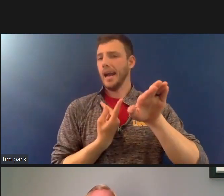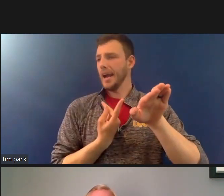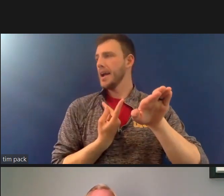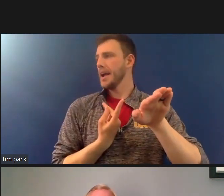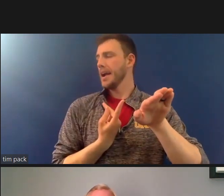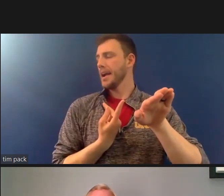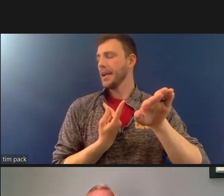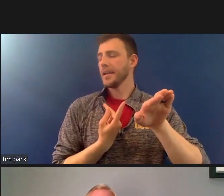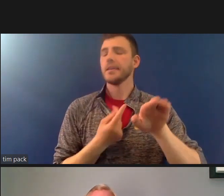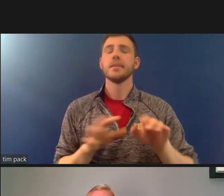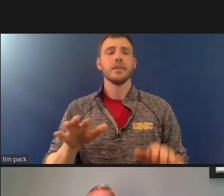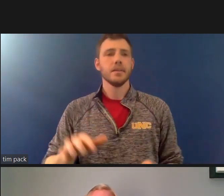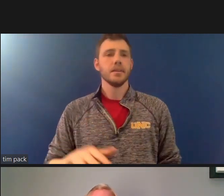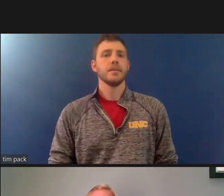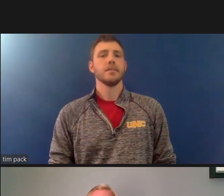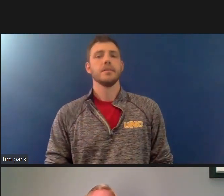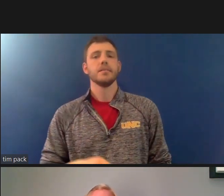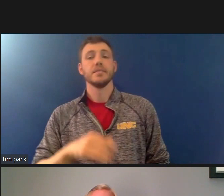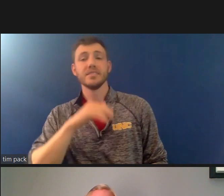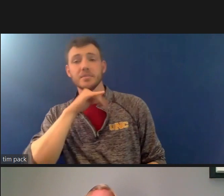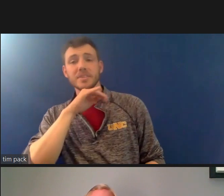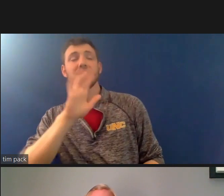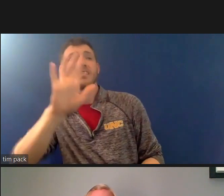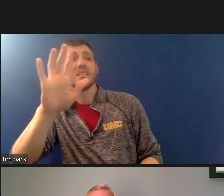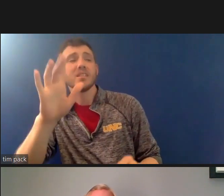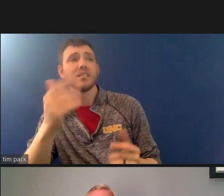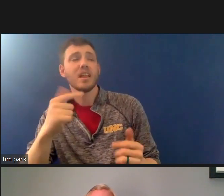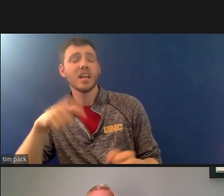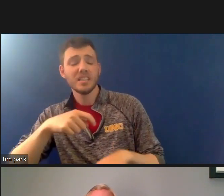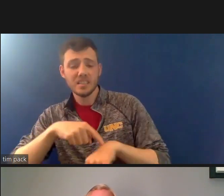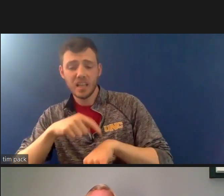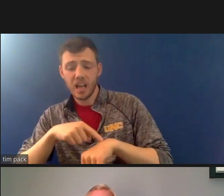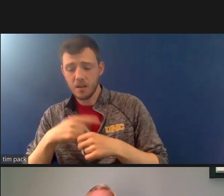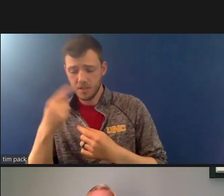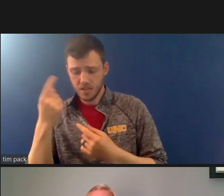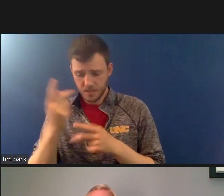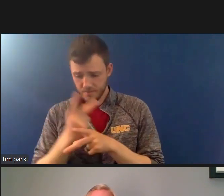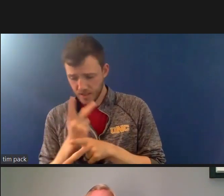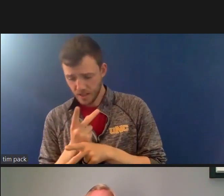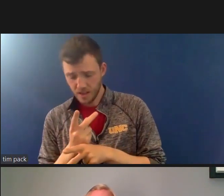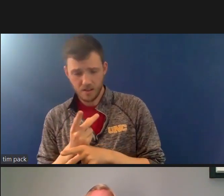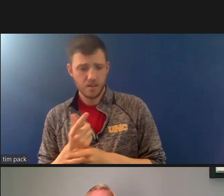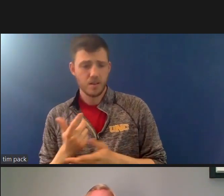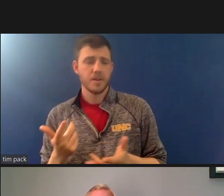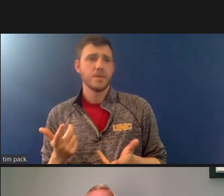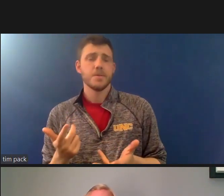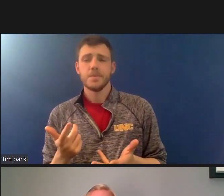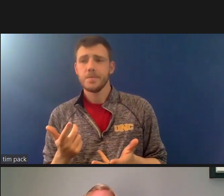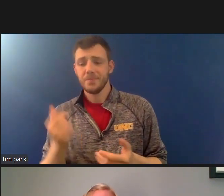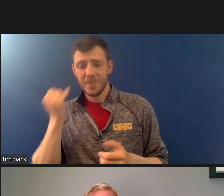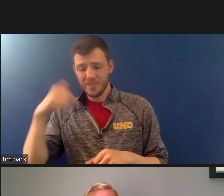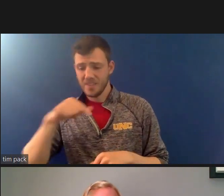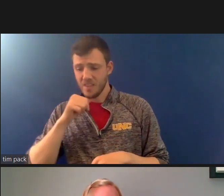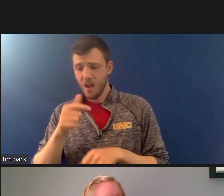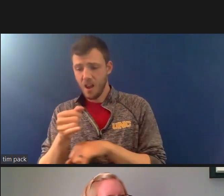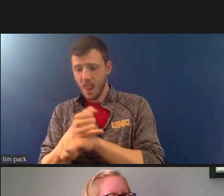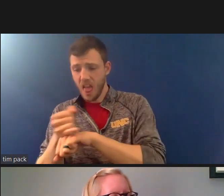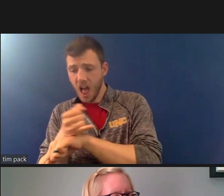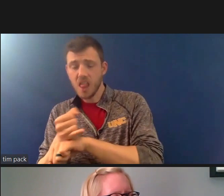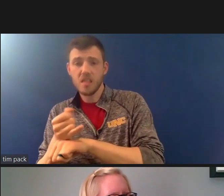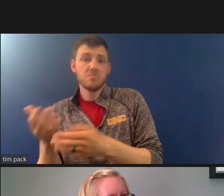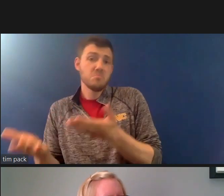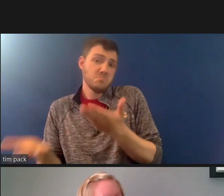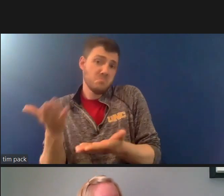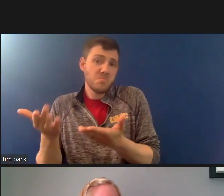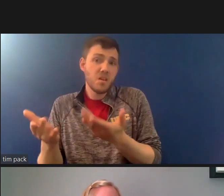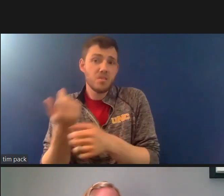Listen, everybody, I've got to have time to think things out. I can't decide what to do straight off. If this isn't an island, we might be rescued straight